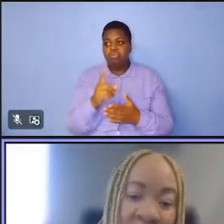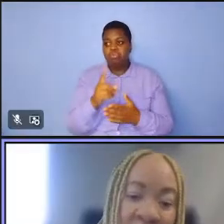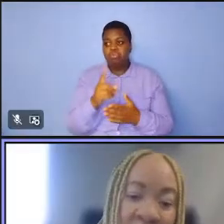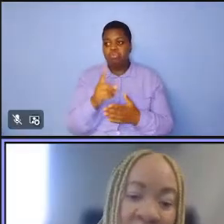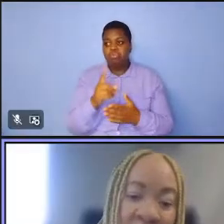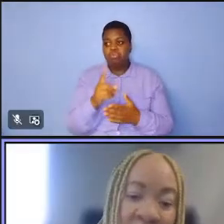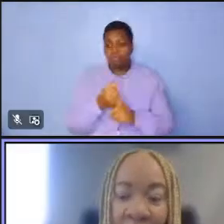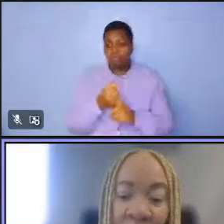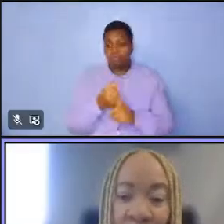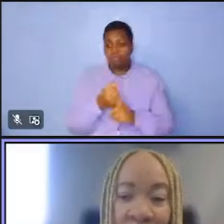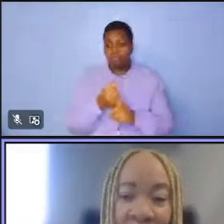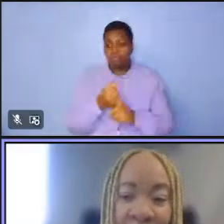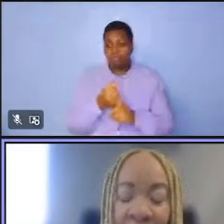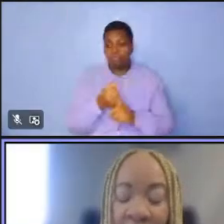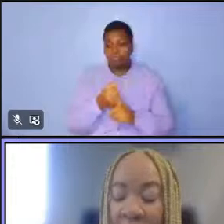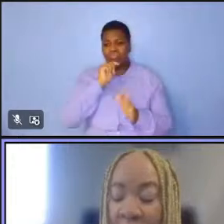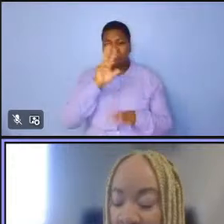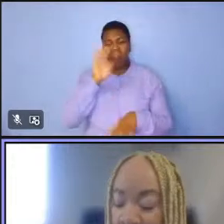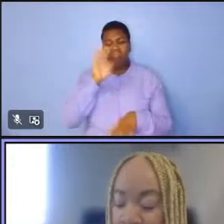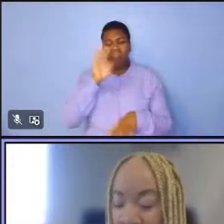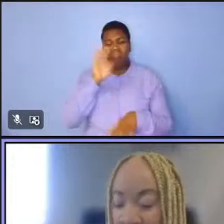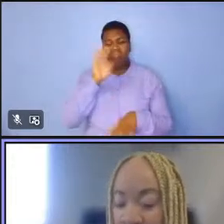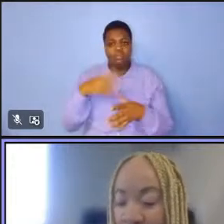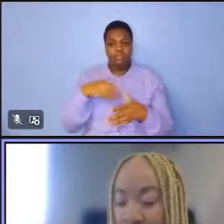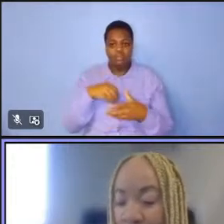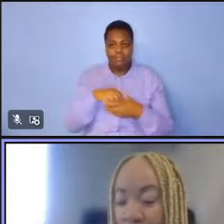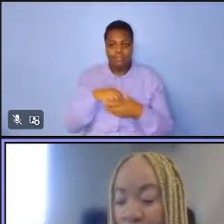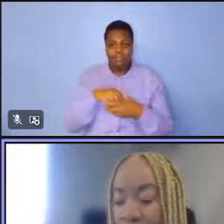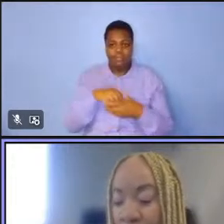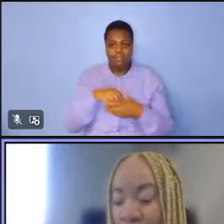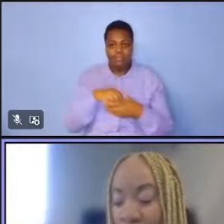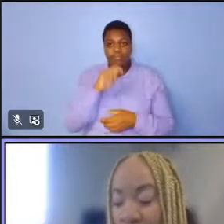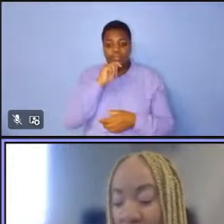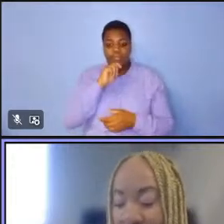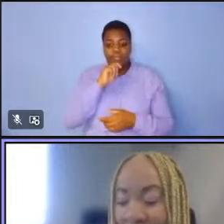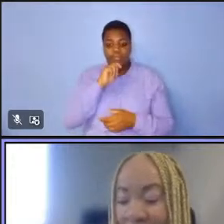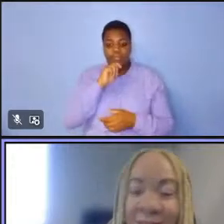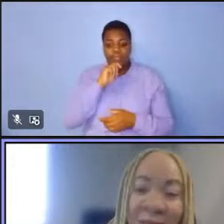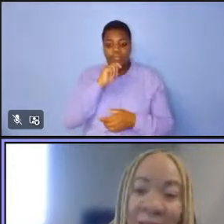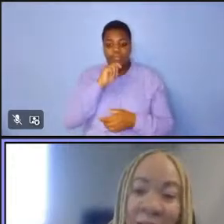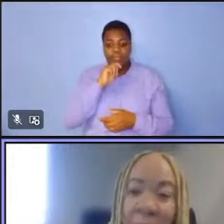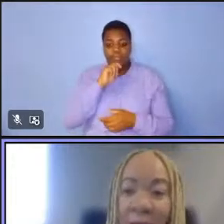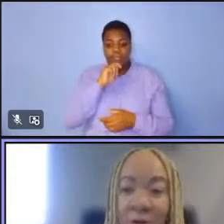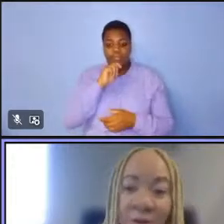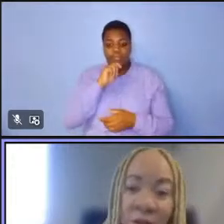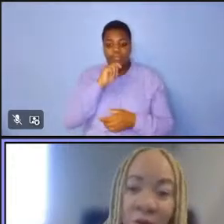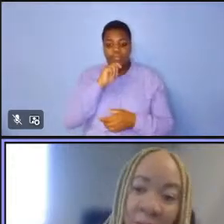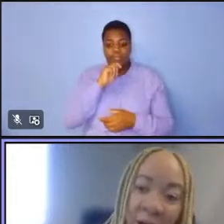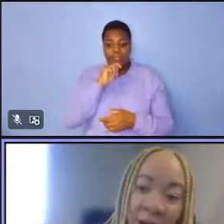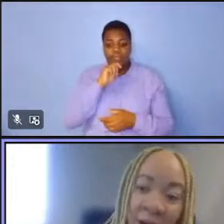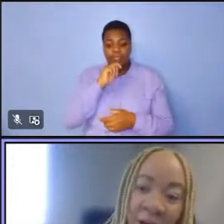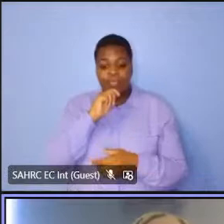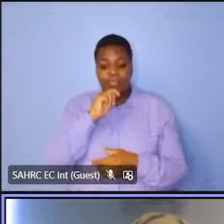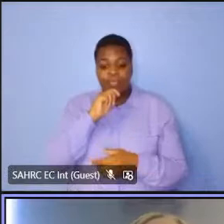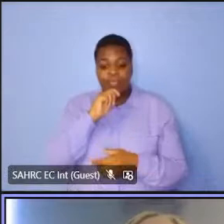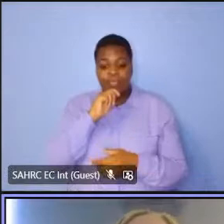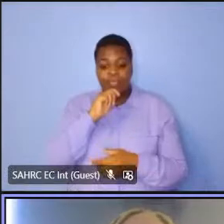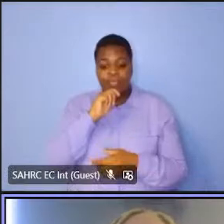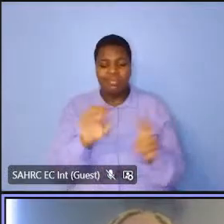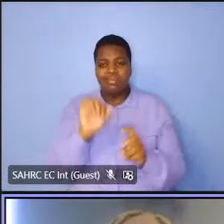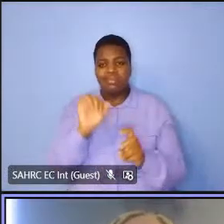not necessarily inclusive. And through our work, we've also particularly seen the impact of discrimination